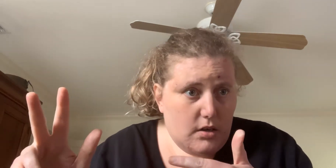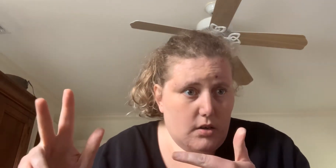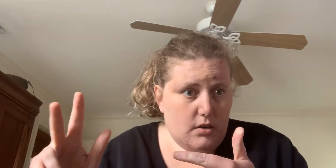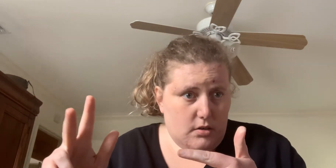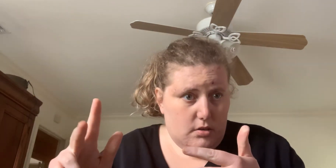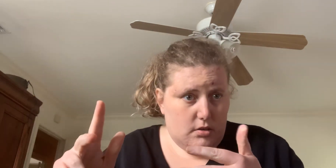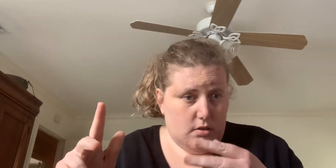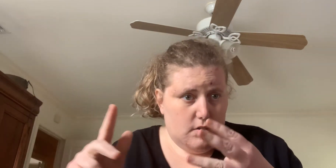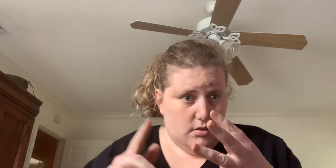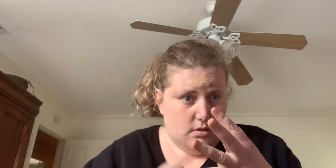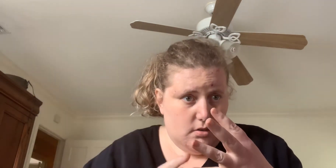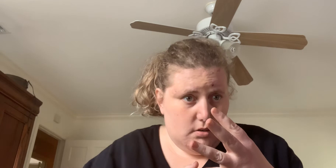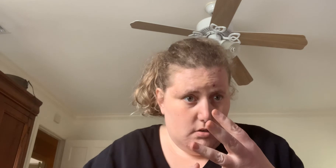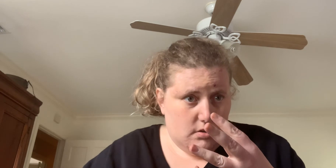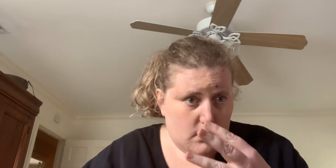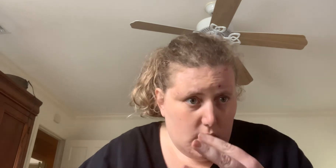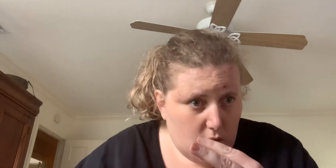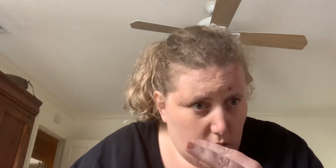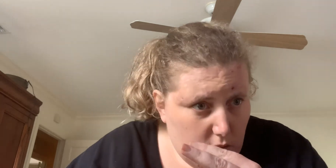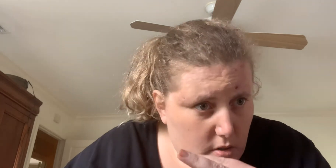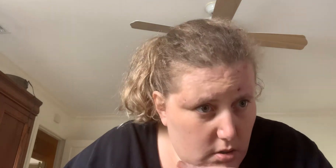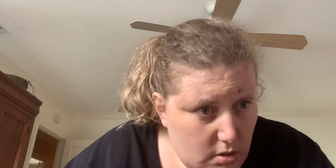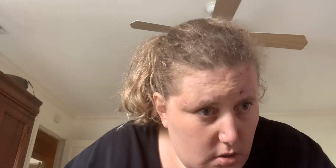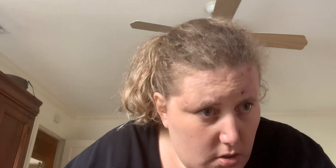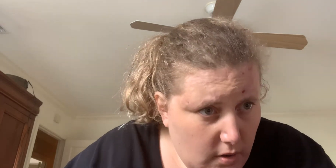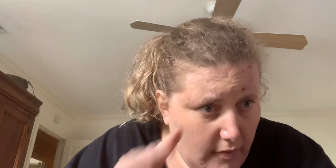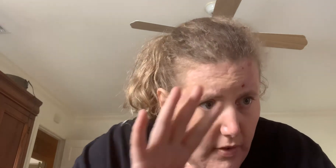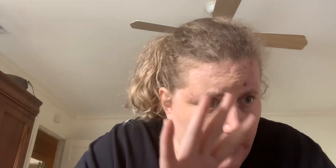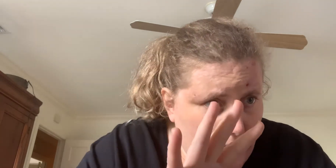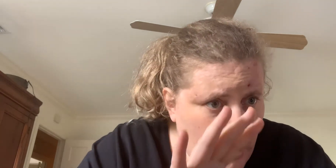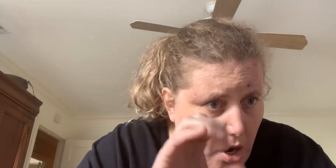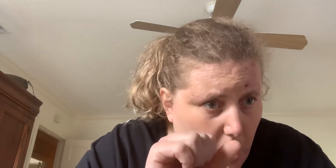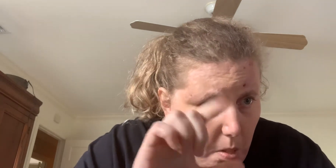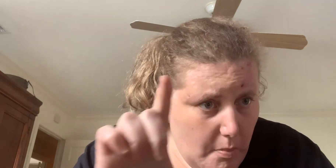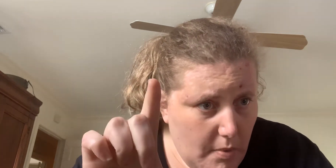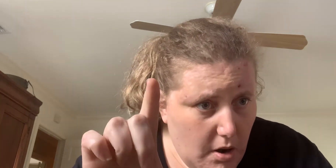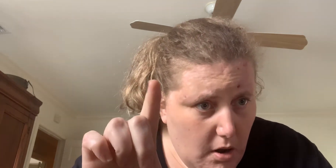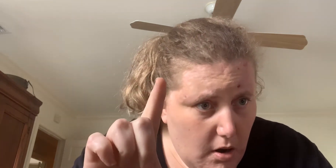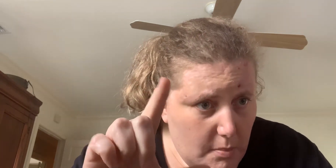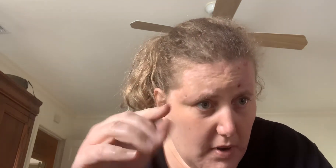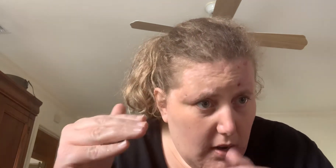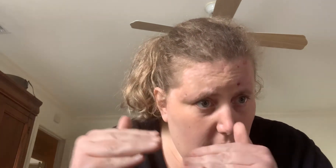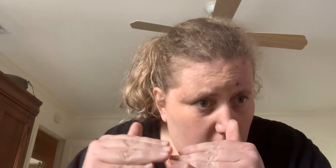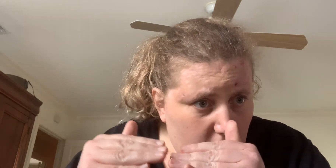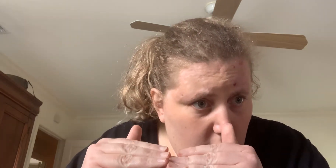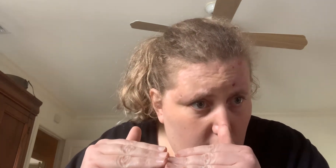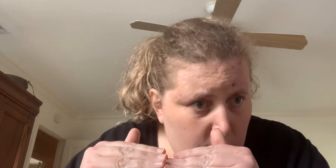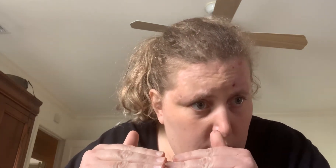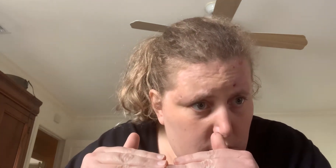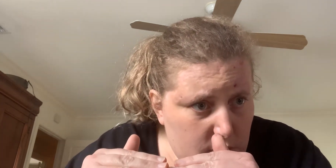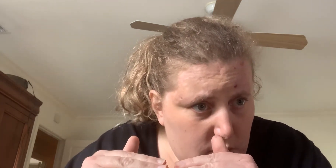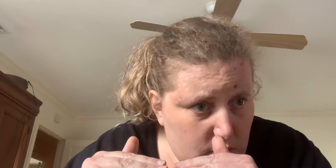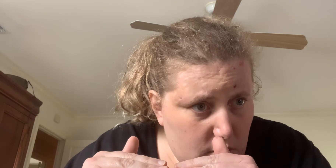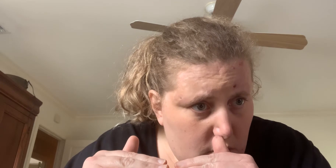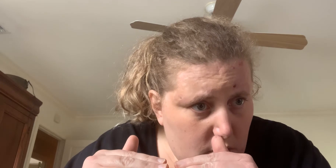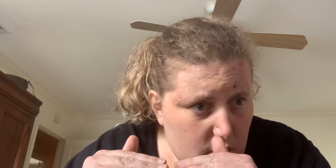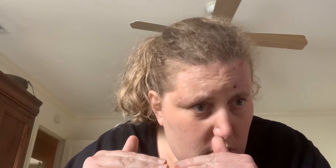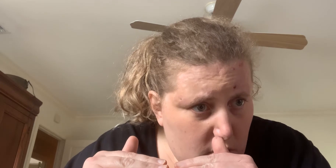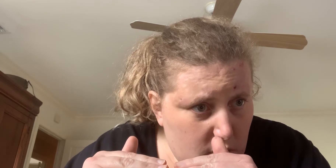Or you may want to know, well, what's the relationship between the aluminum oxide back to aluminum? So how many